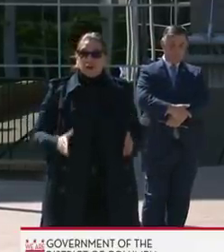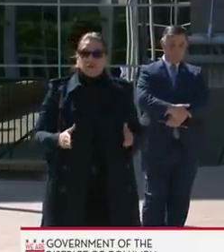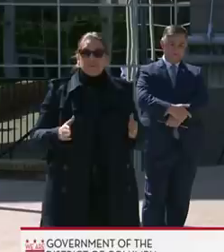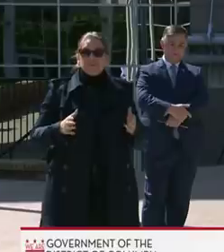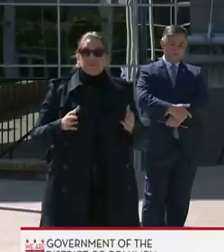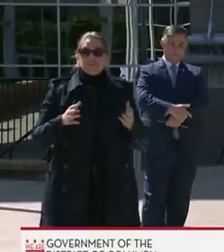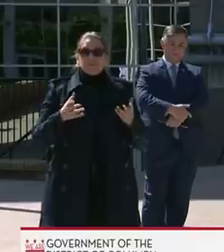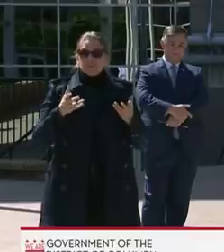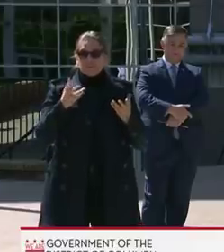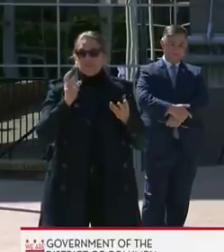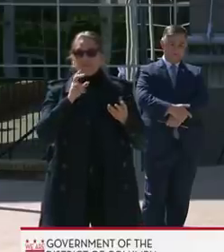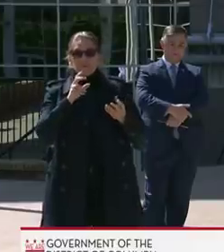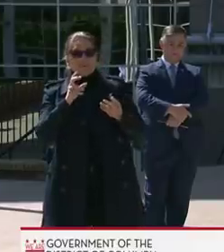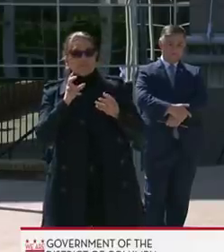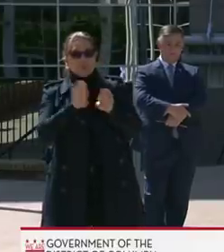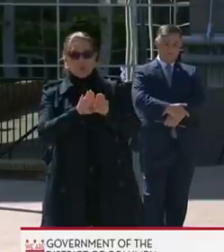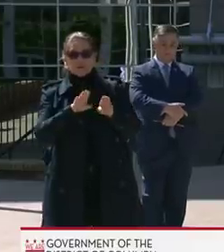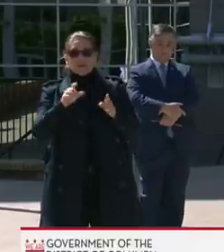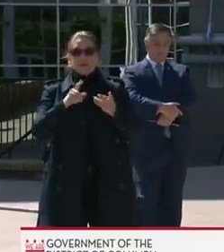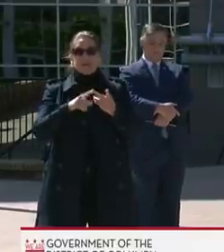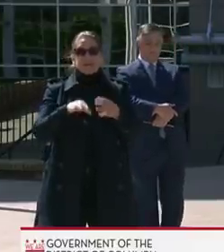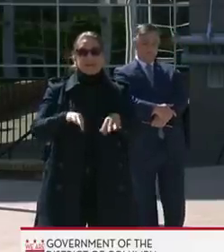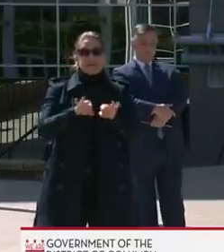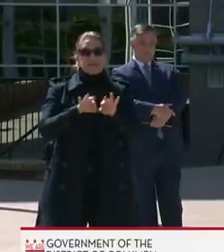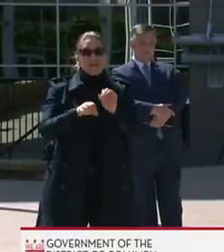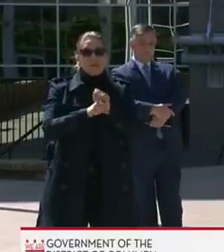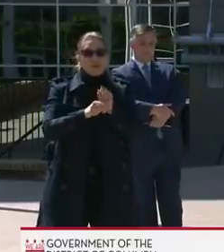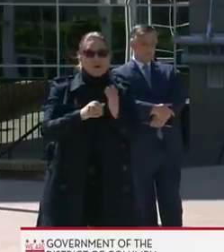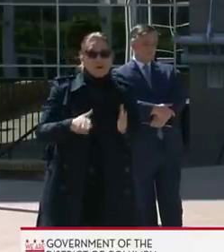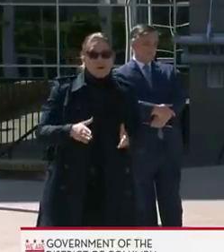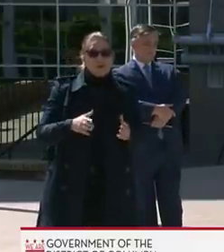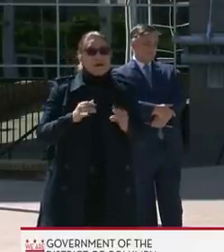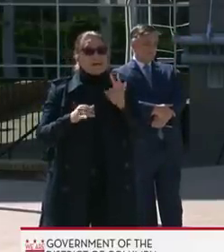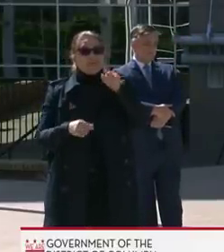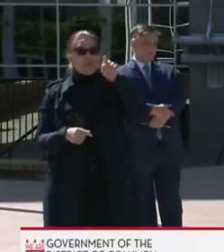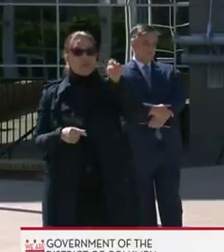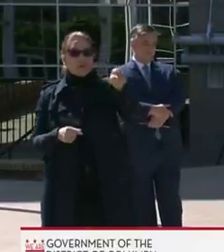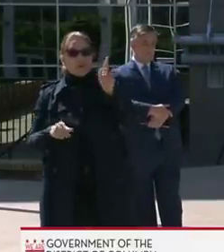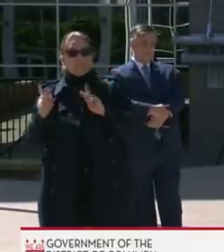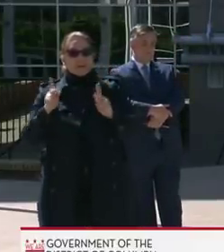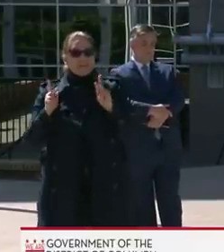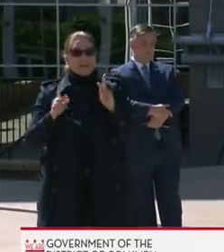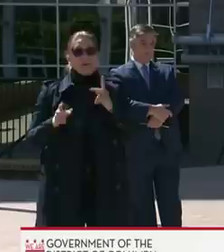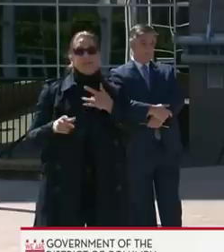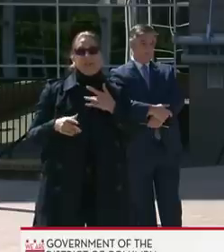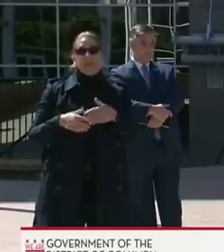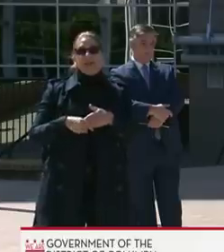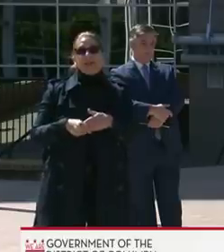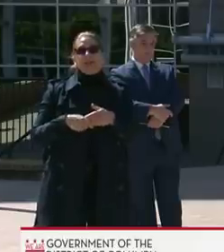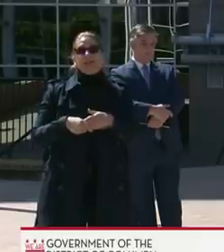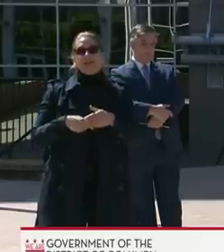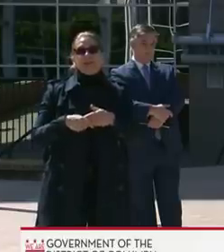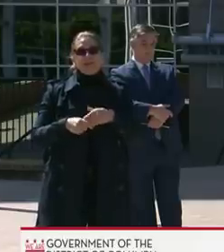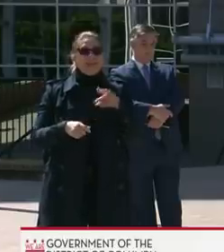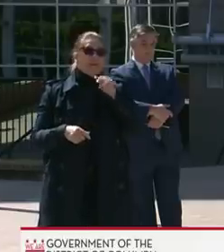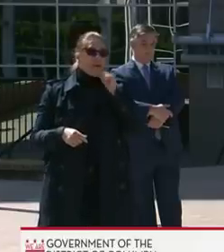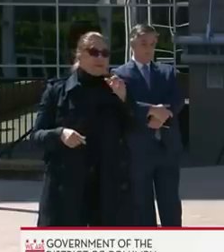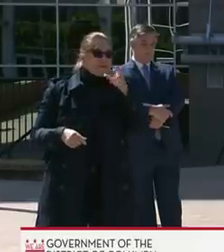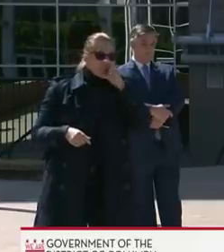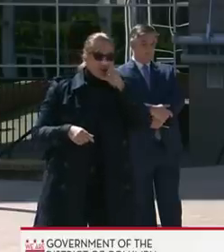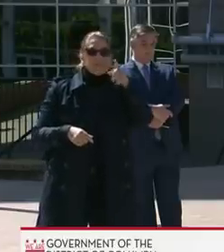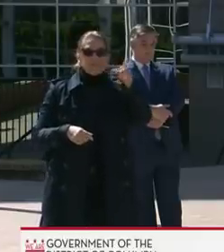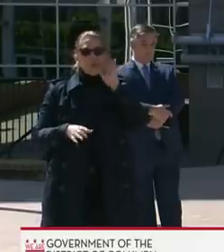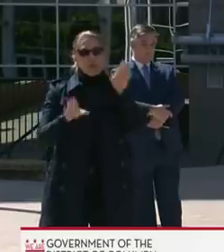getting lax in how you're implementing your operations, you will be shut down. And that's what's key.